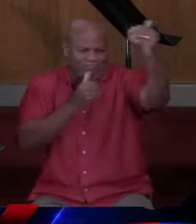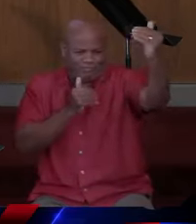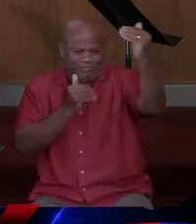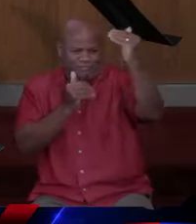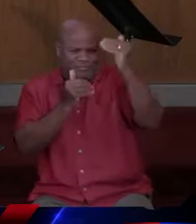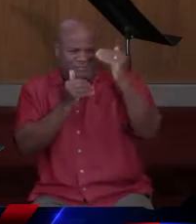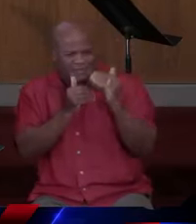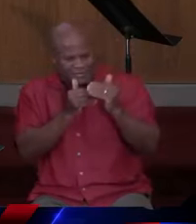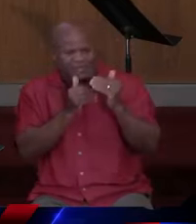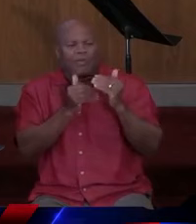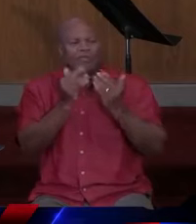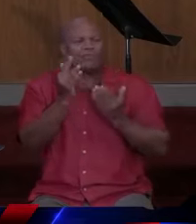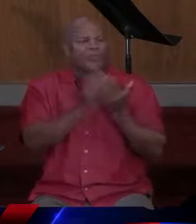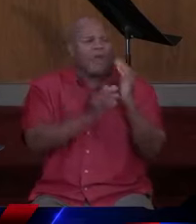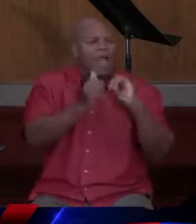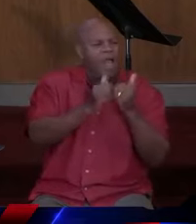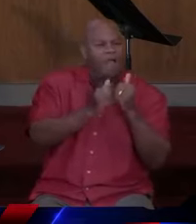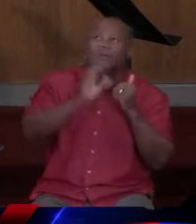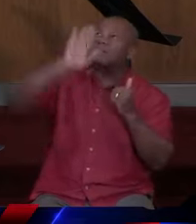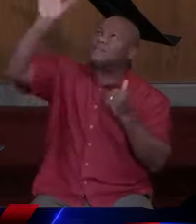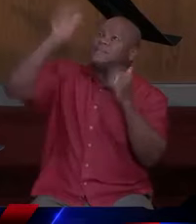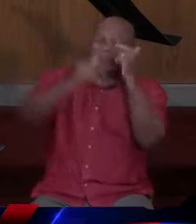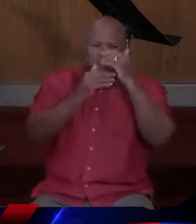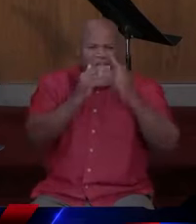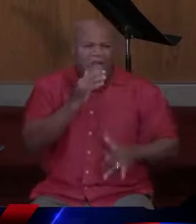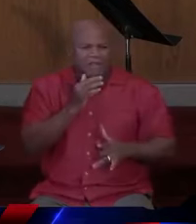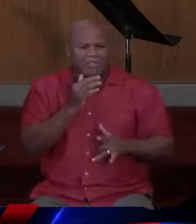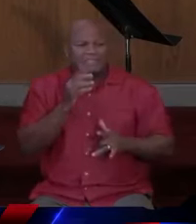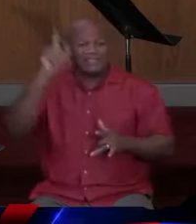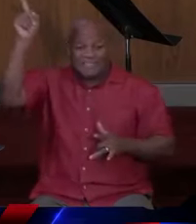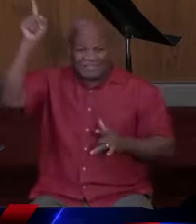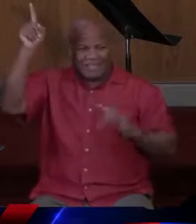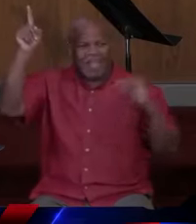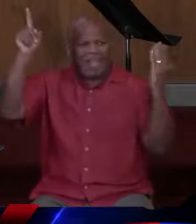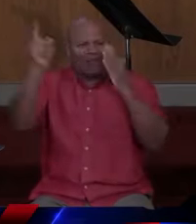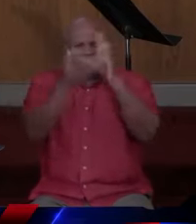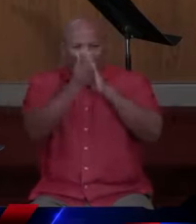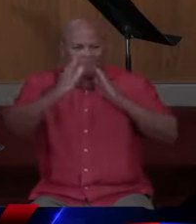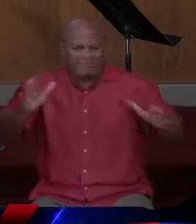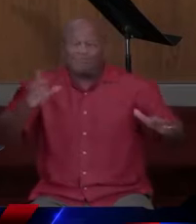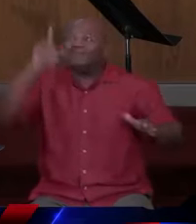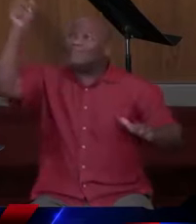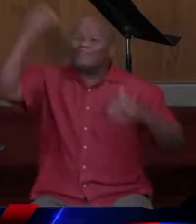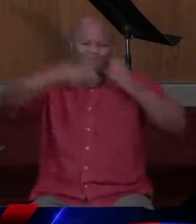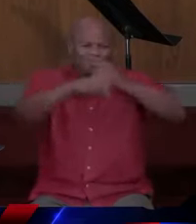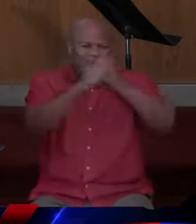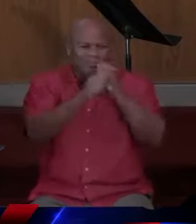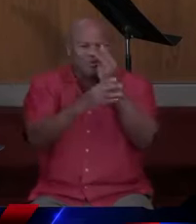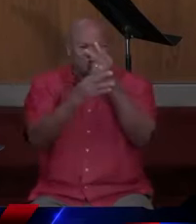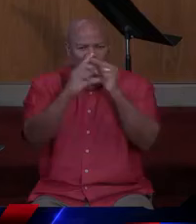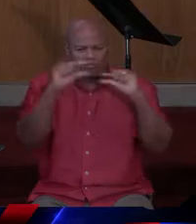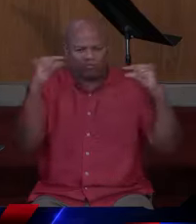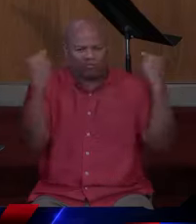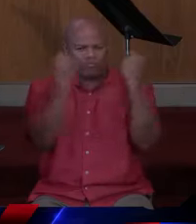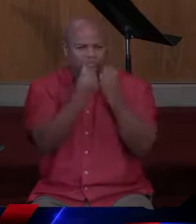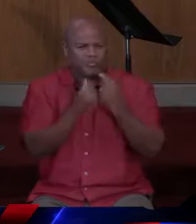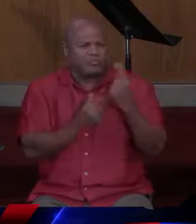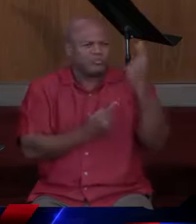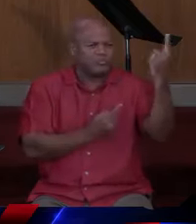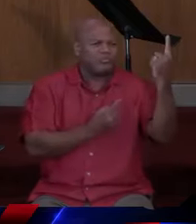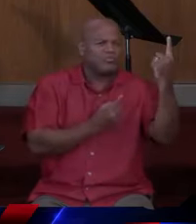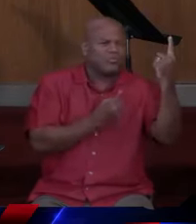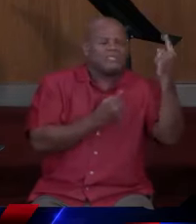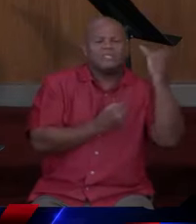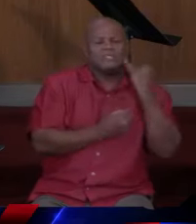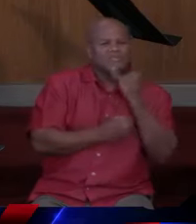blood of Christ. For he himself is our peace, who has made the two groups one and has destroyed the